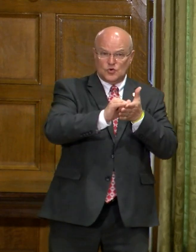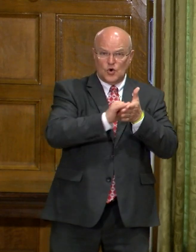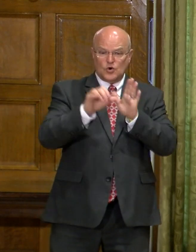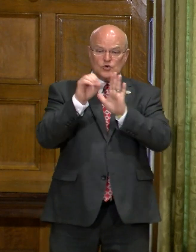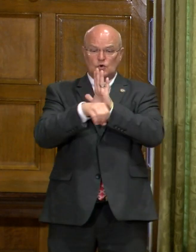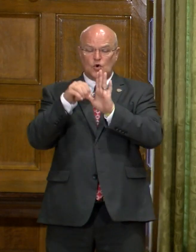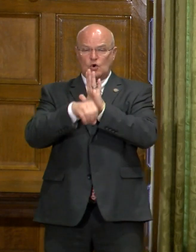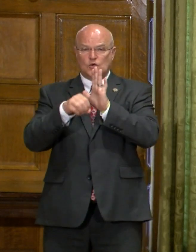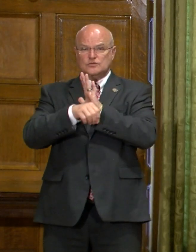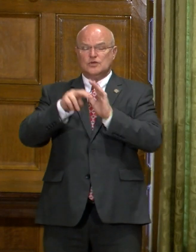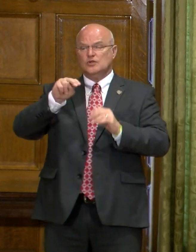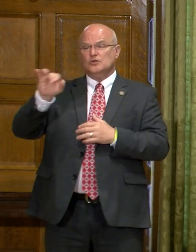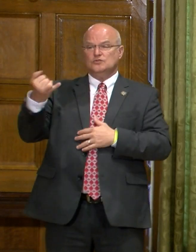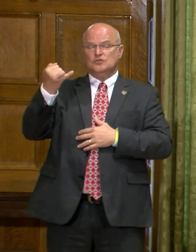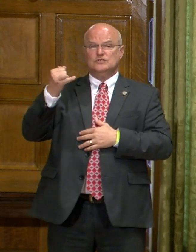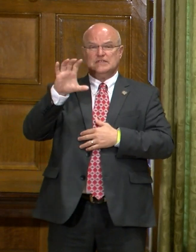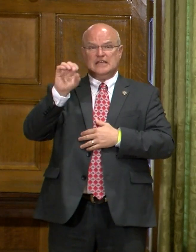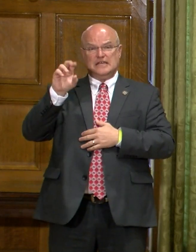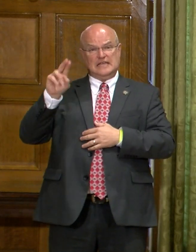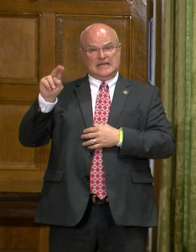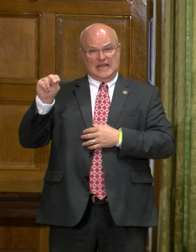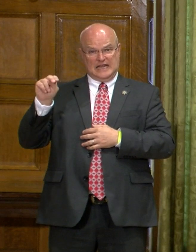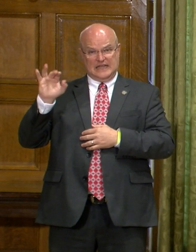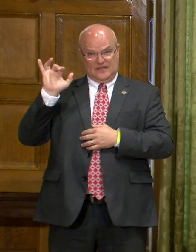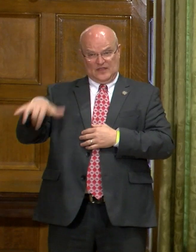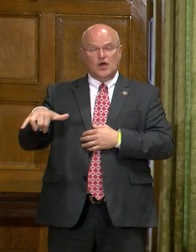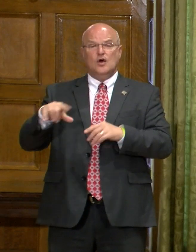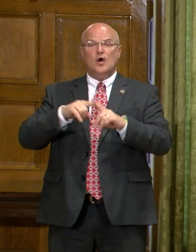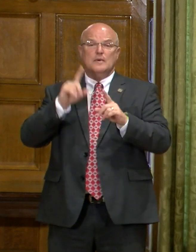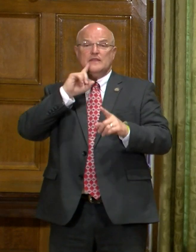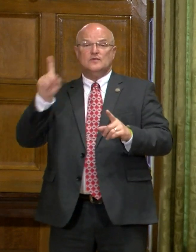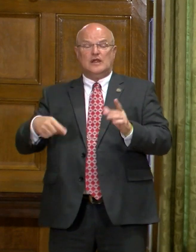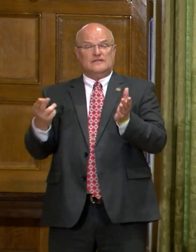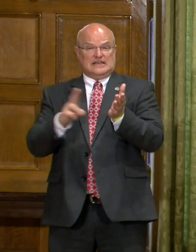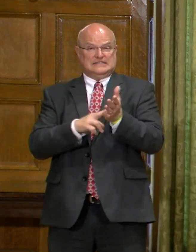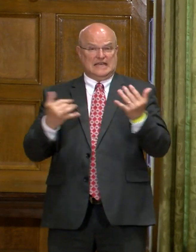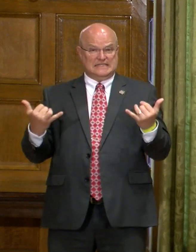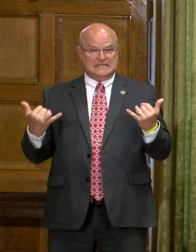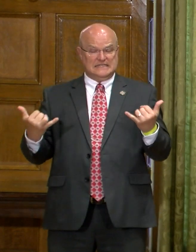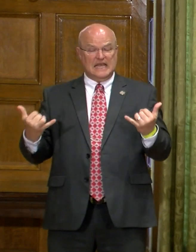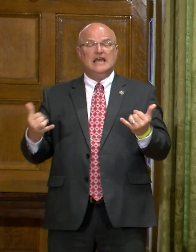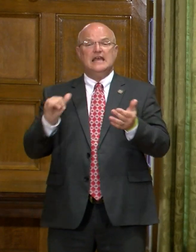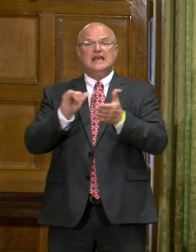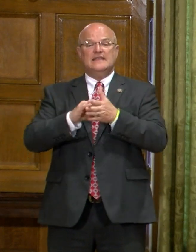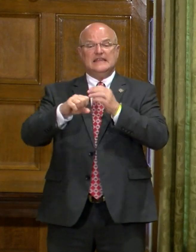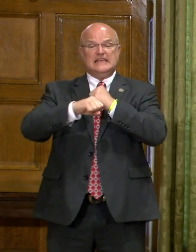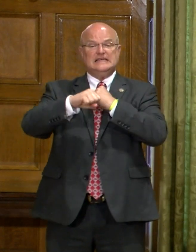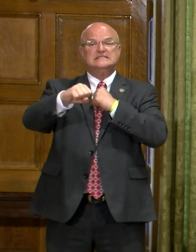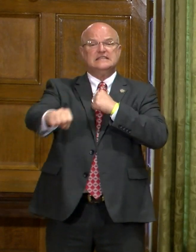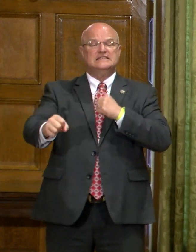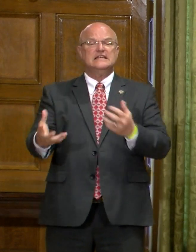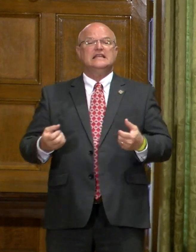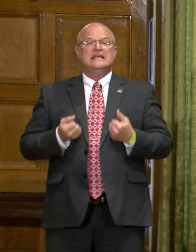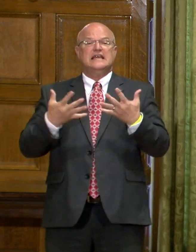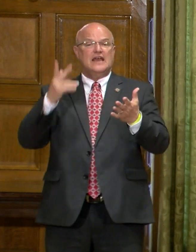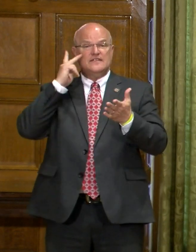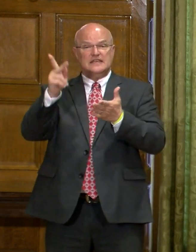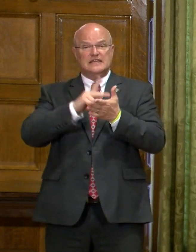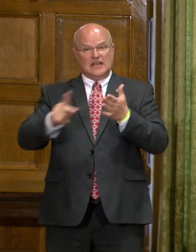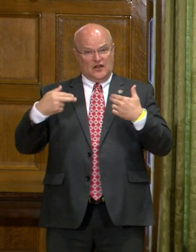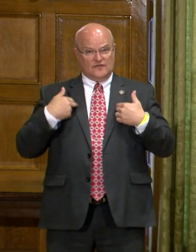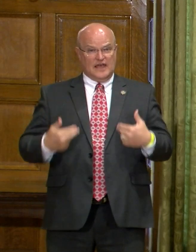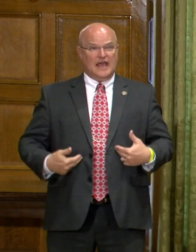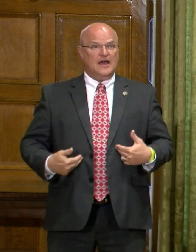New Orleans, New Jersey, and Connecticut. But the directive that I signed today, the extension, gave the Secretary